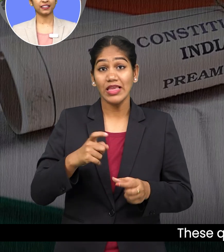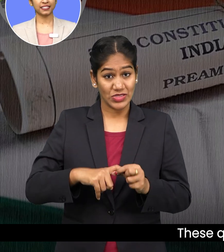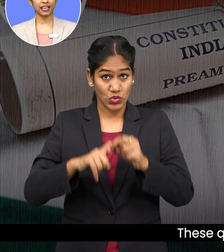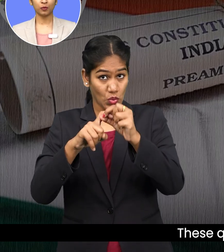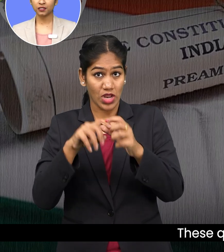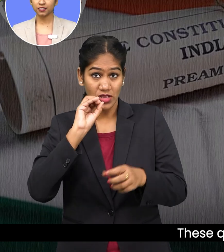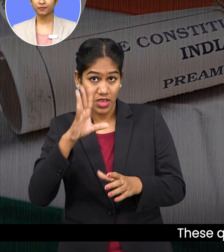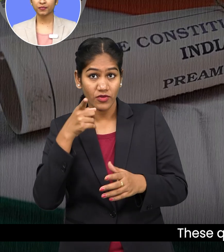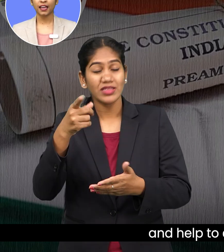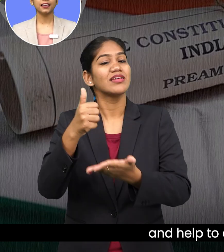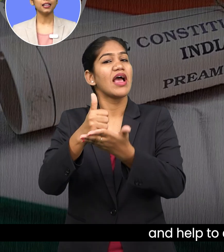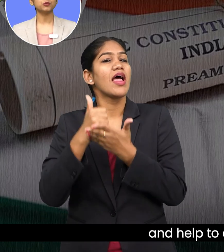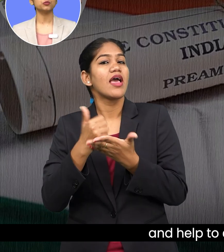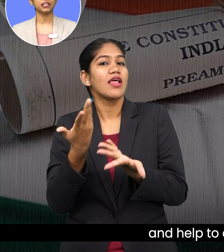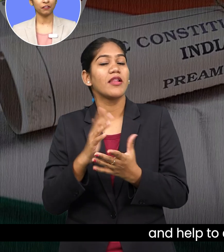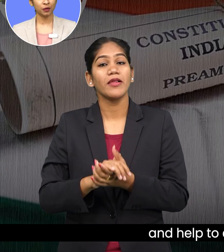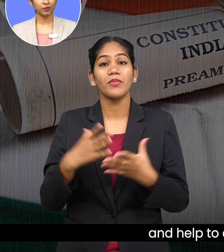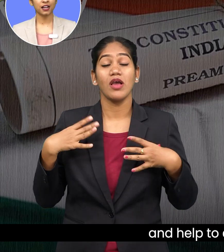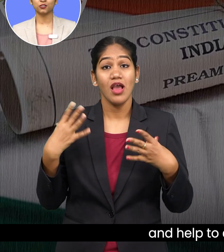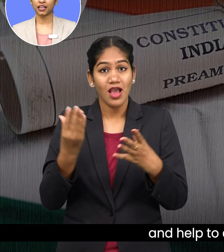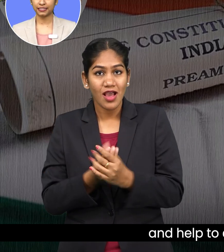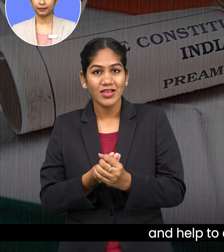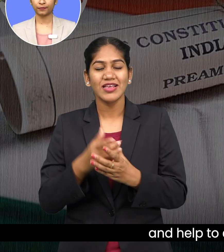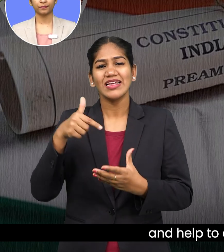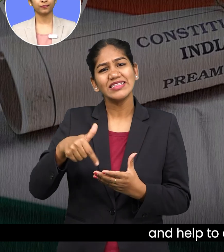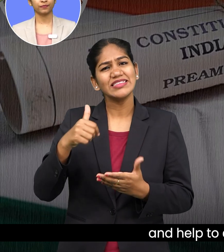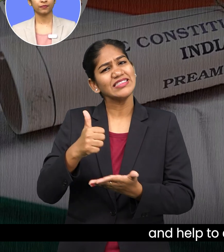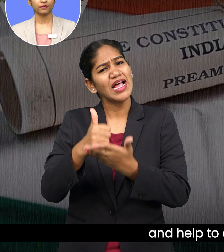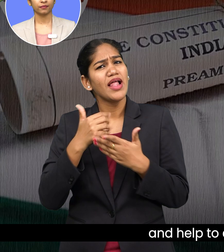These qualities help us and help to develop our society.